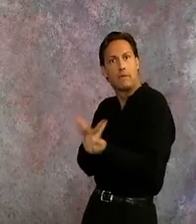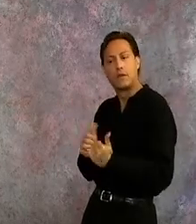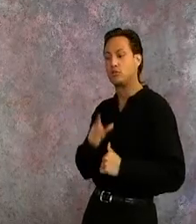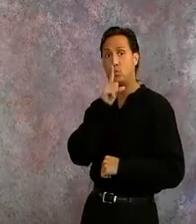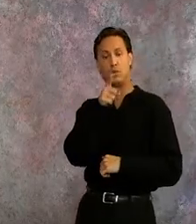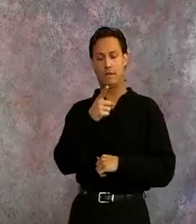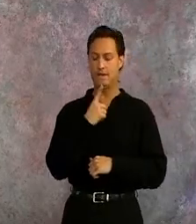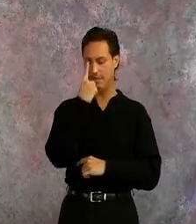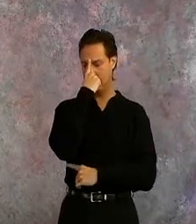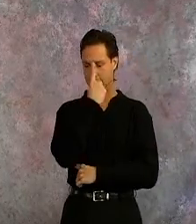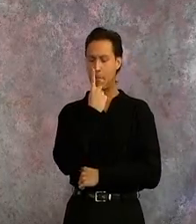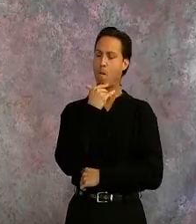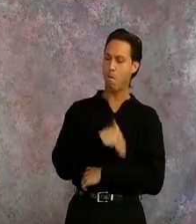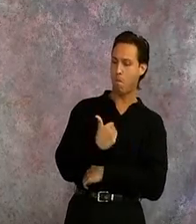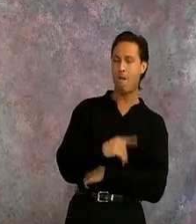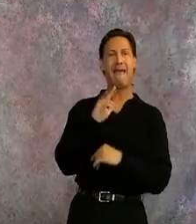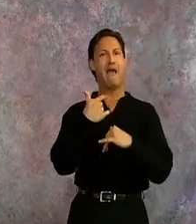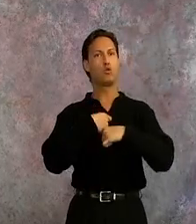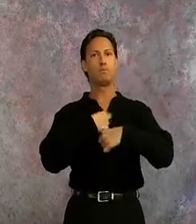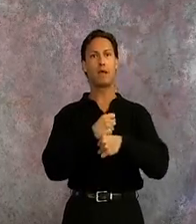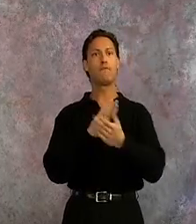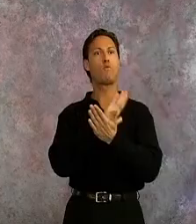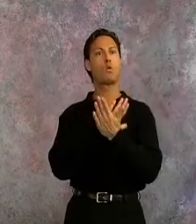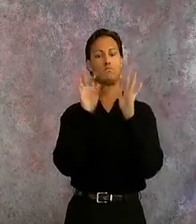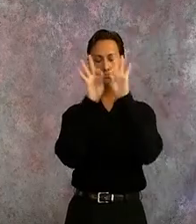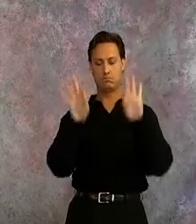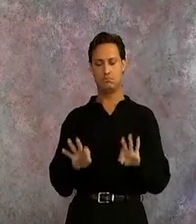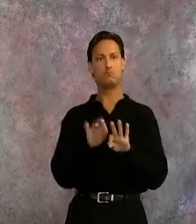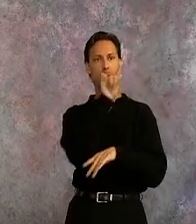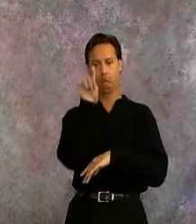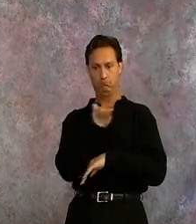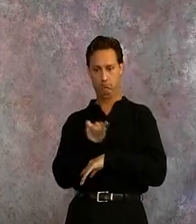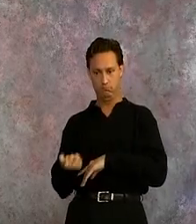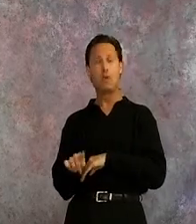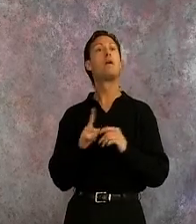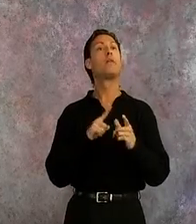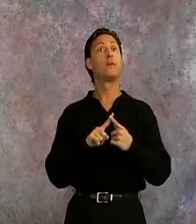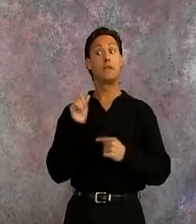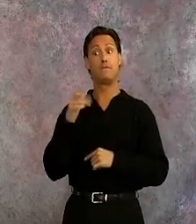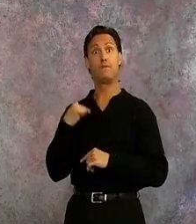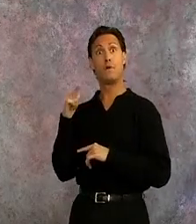of a registration form or some sort of questionnaire when you do find out that people have